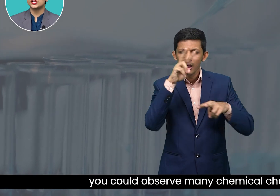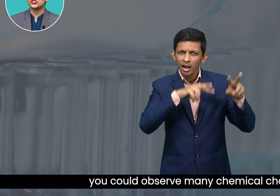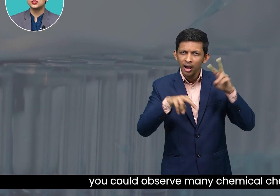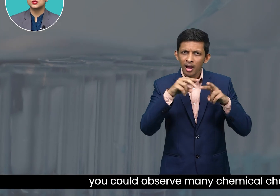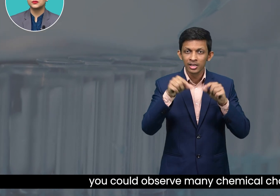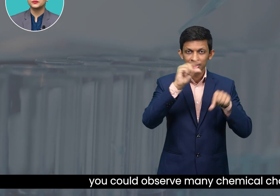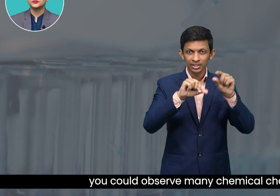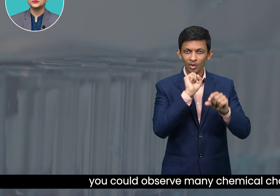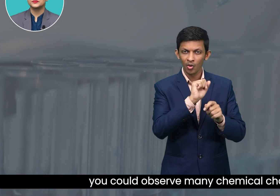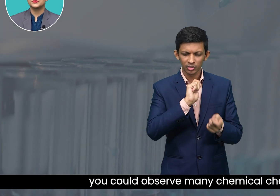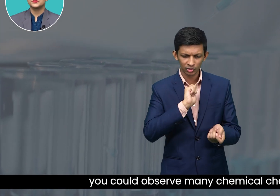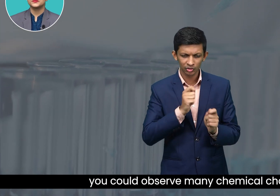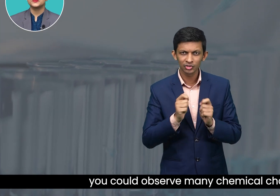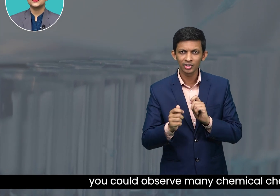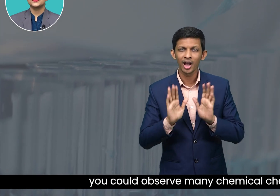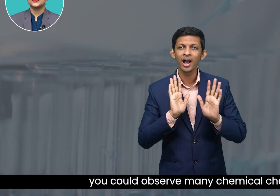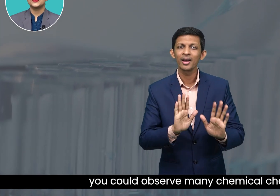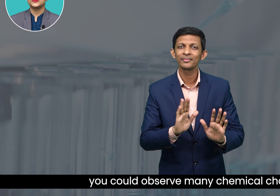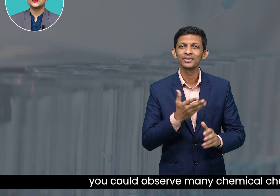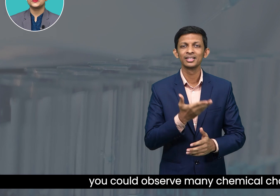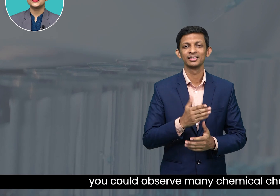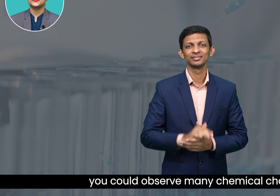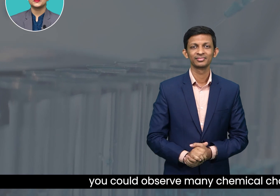chemical changes.